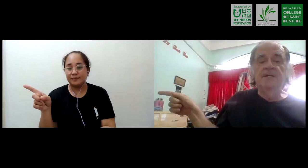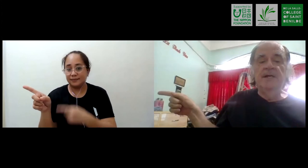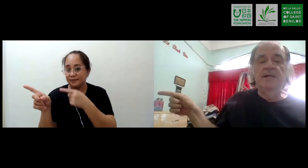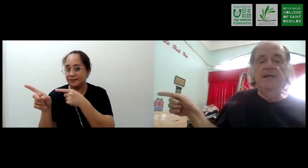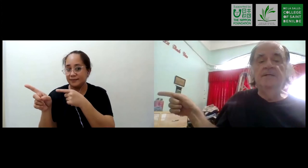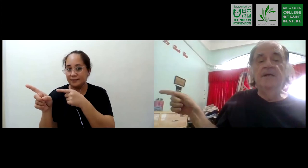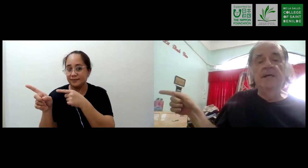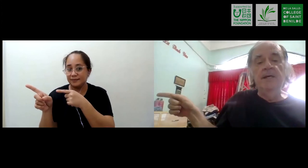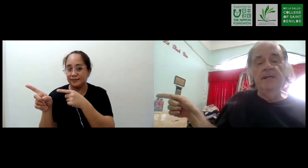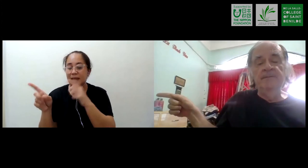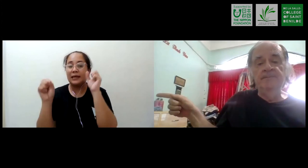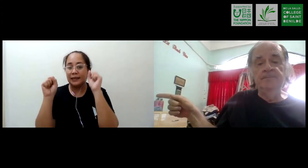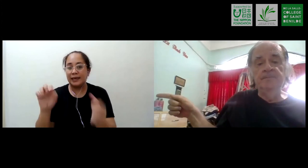could be translated as he